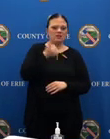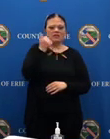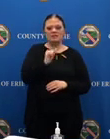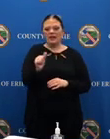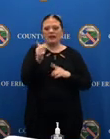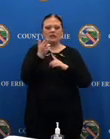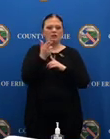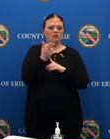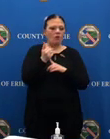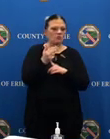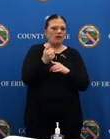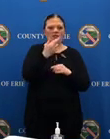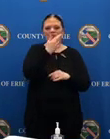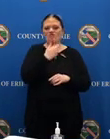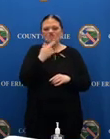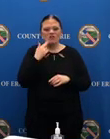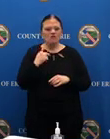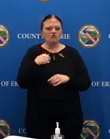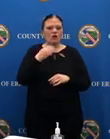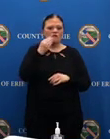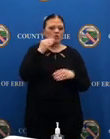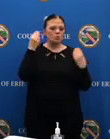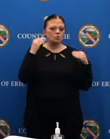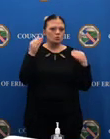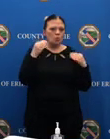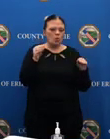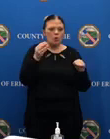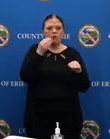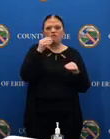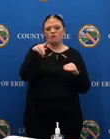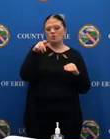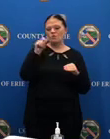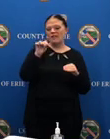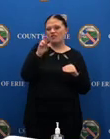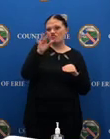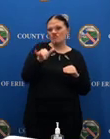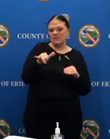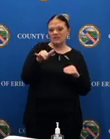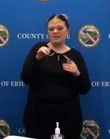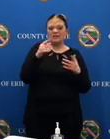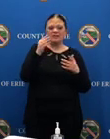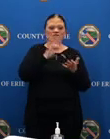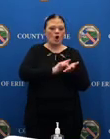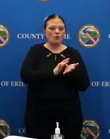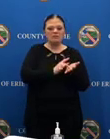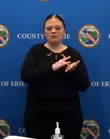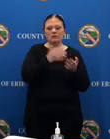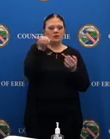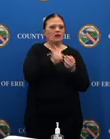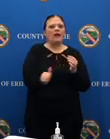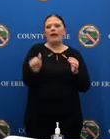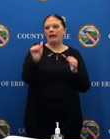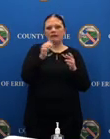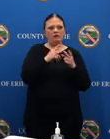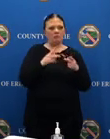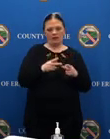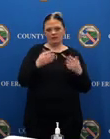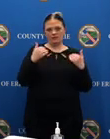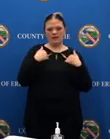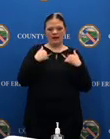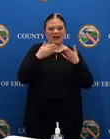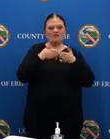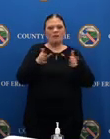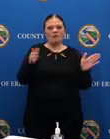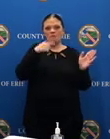motels, hotels, restaurants, grocery stores, food pantries, pharmacies, any place that has a